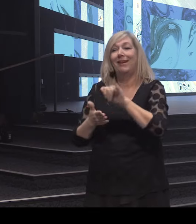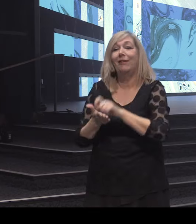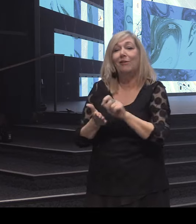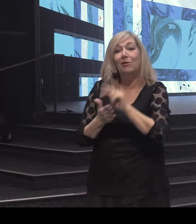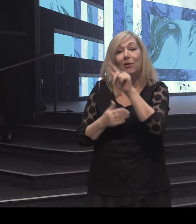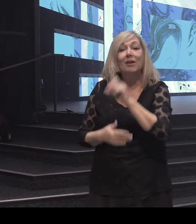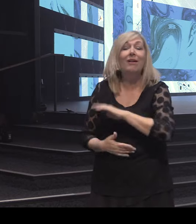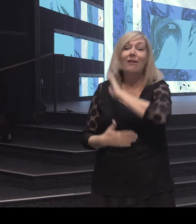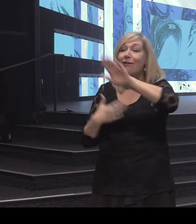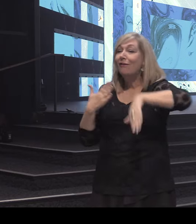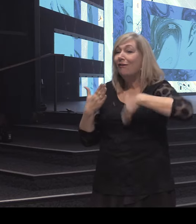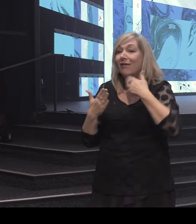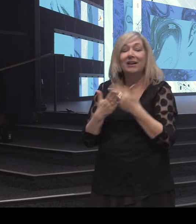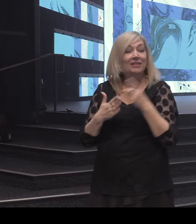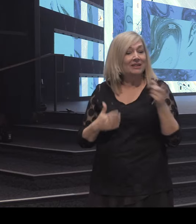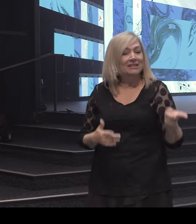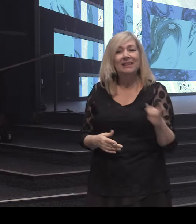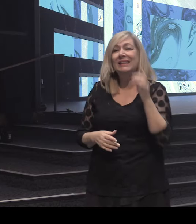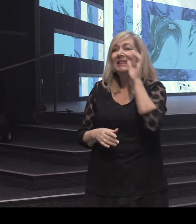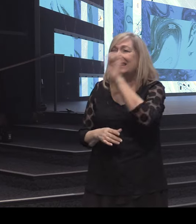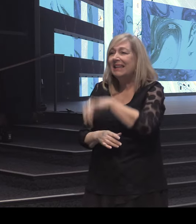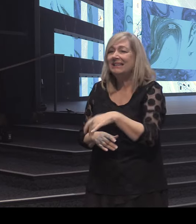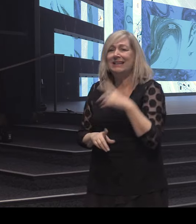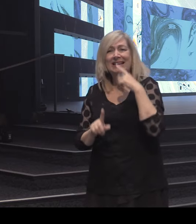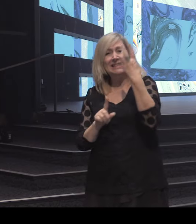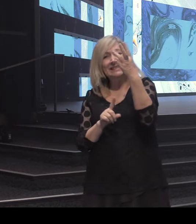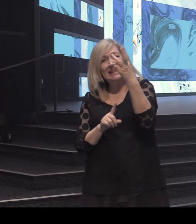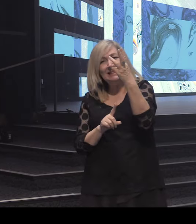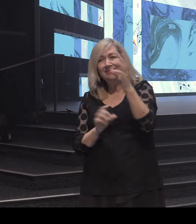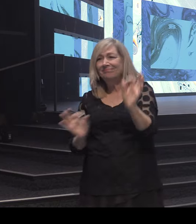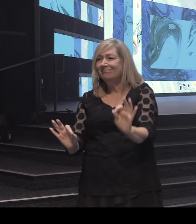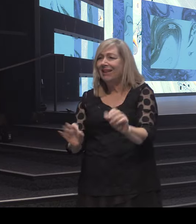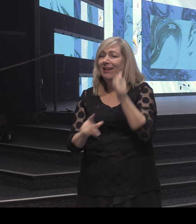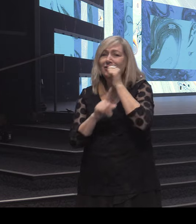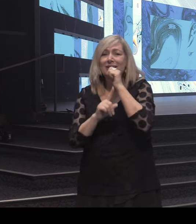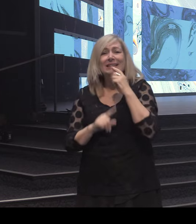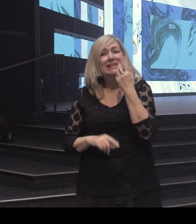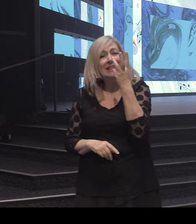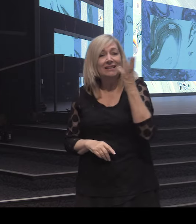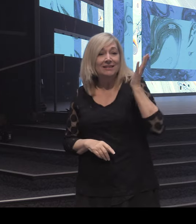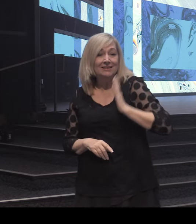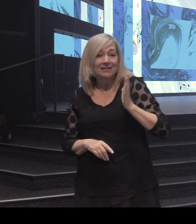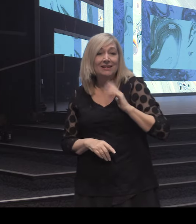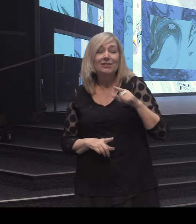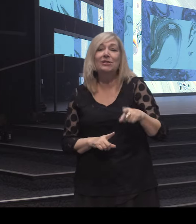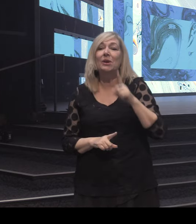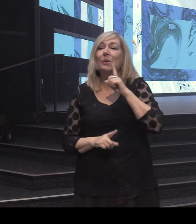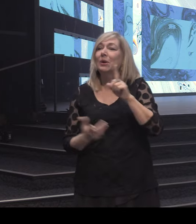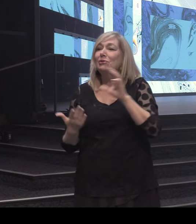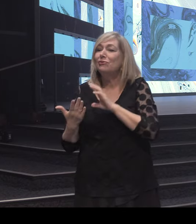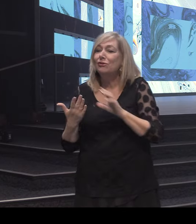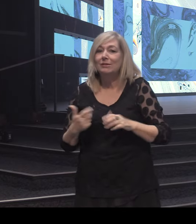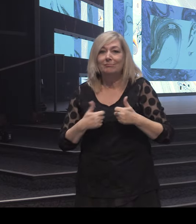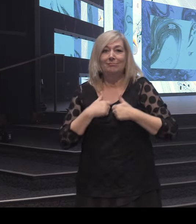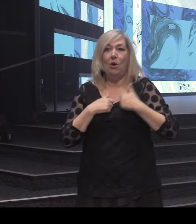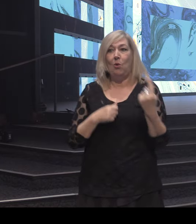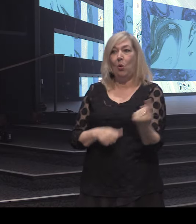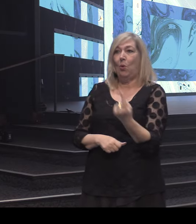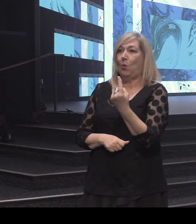And on the United Nations Day of Peace, this 16-year-old girl who used to be a Christian submarine and